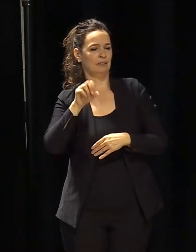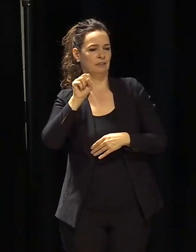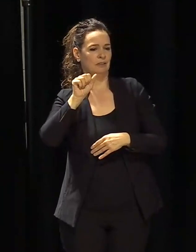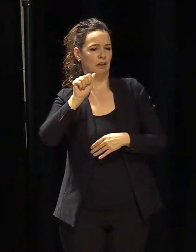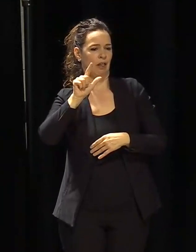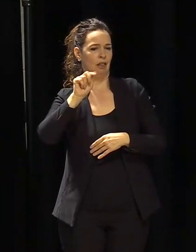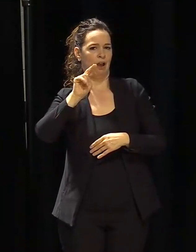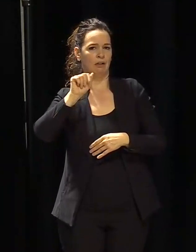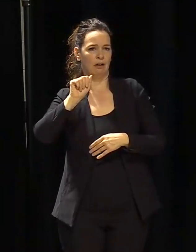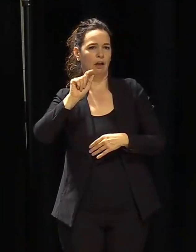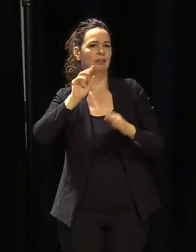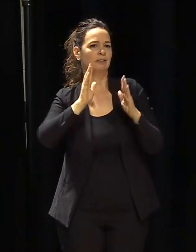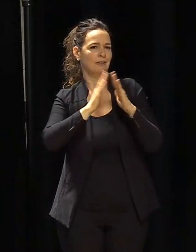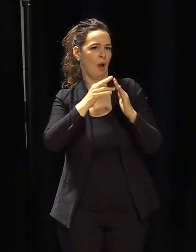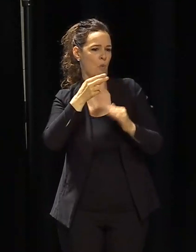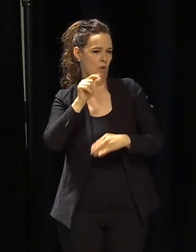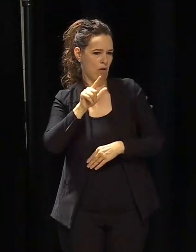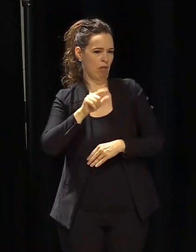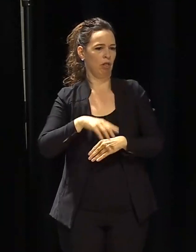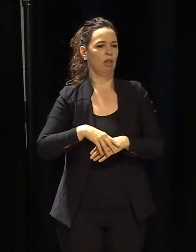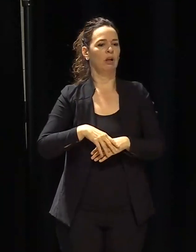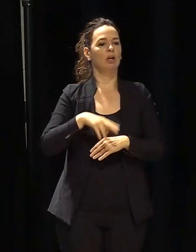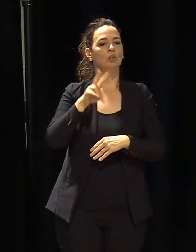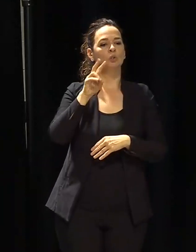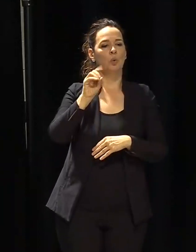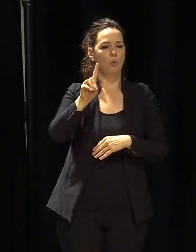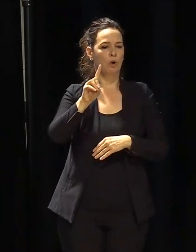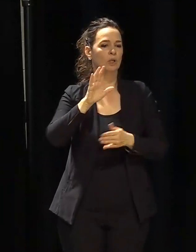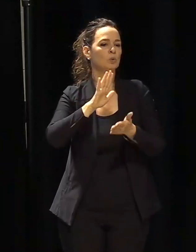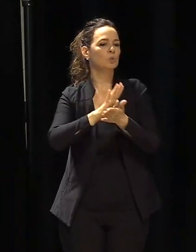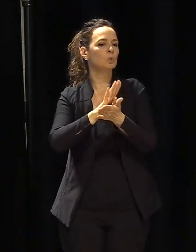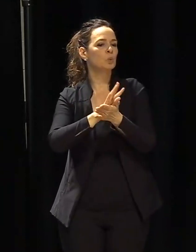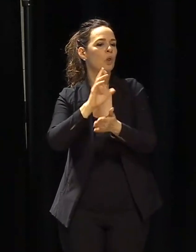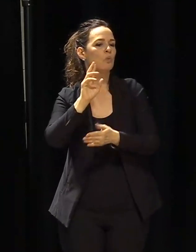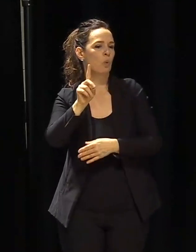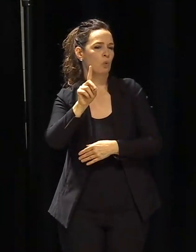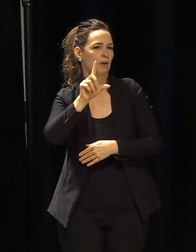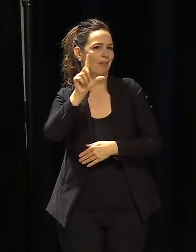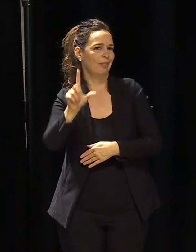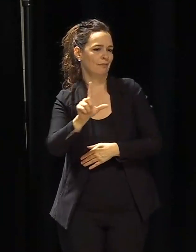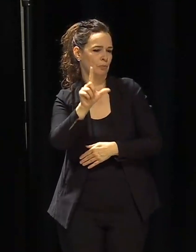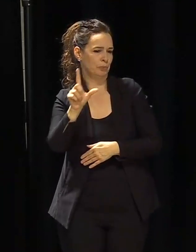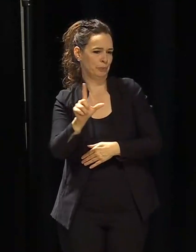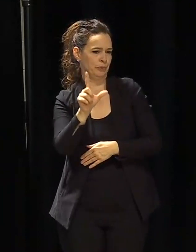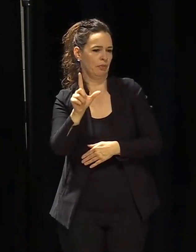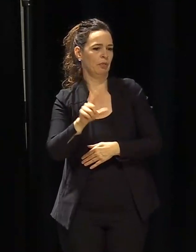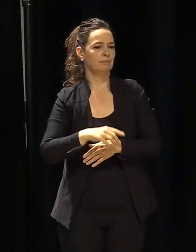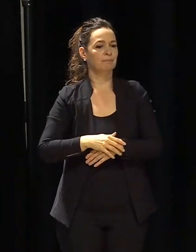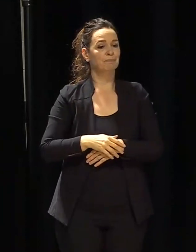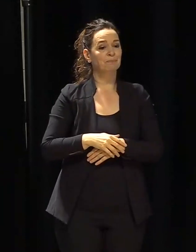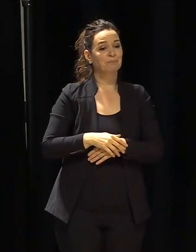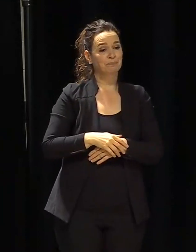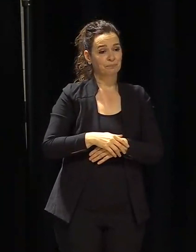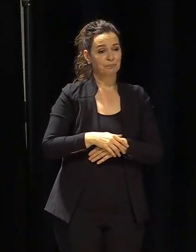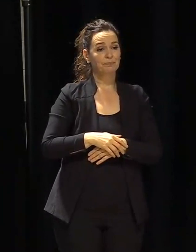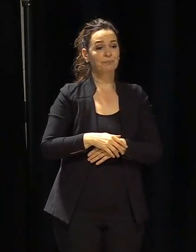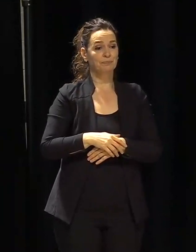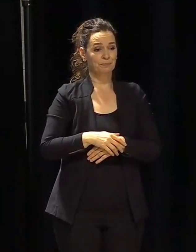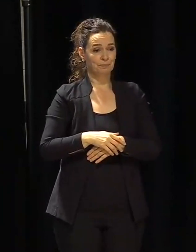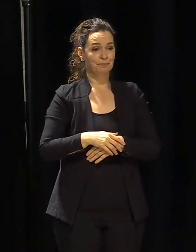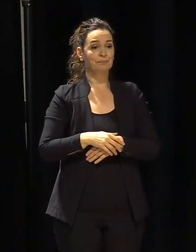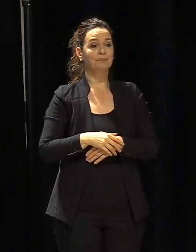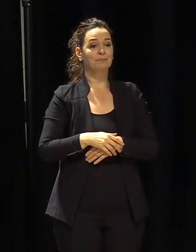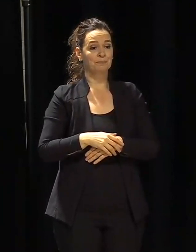covid19.ongov.net, pre-register from 9 to 3. One of the apps that is out there,